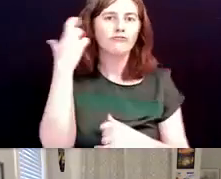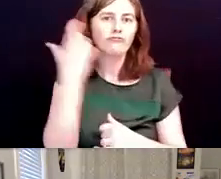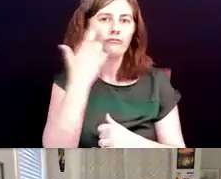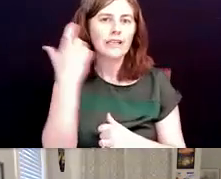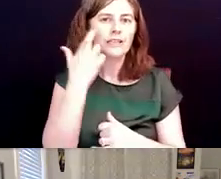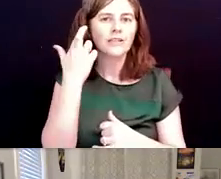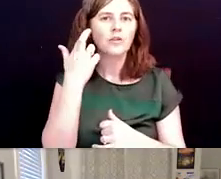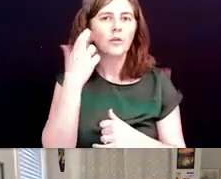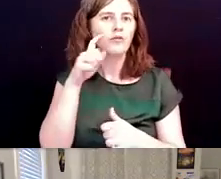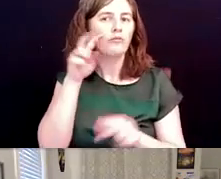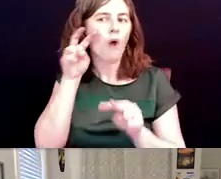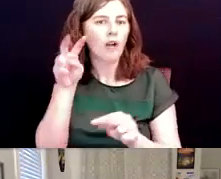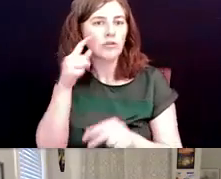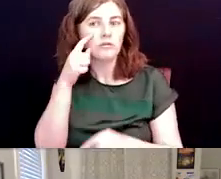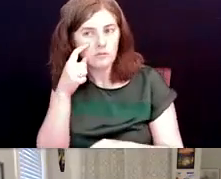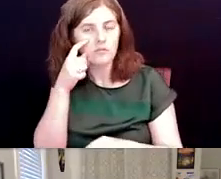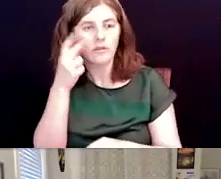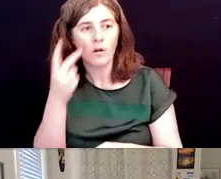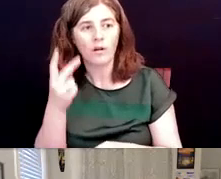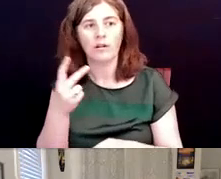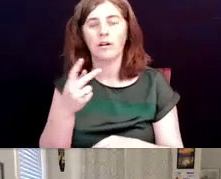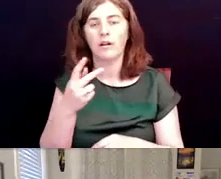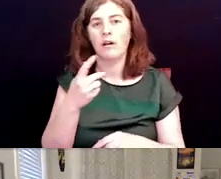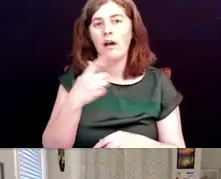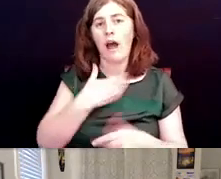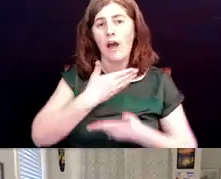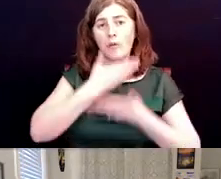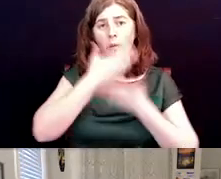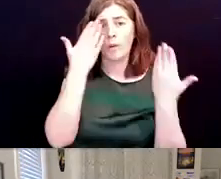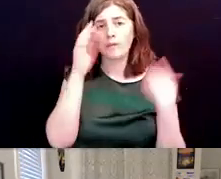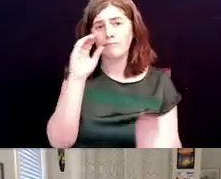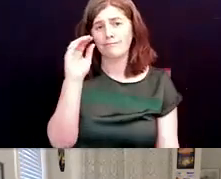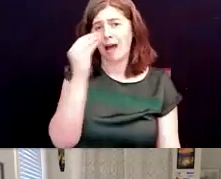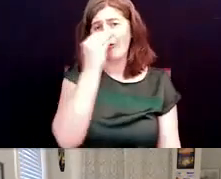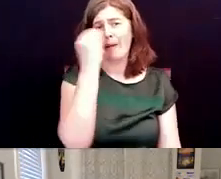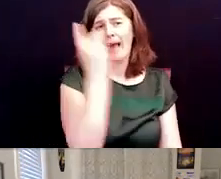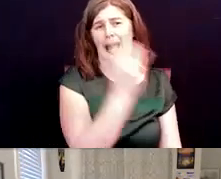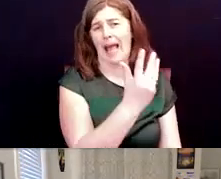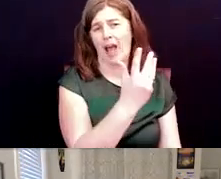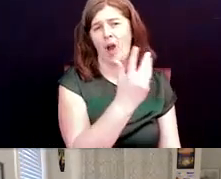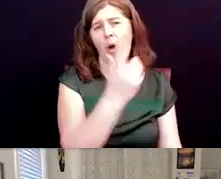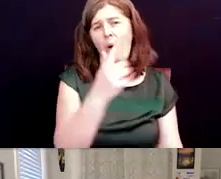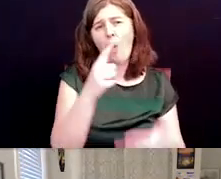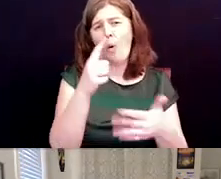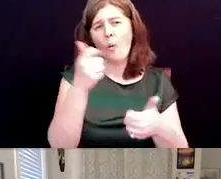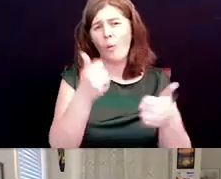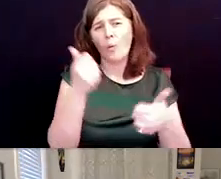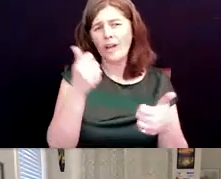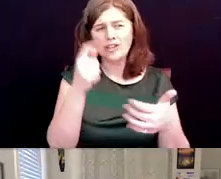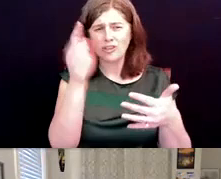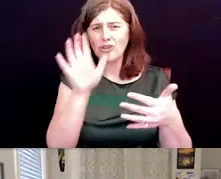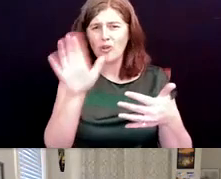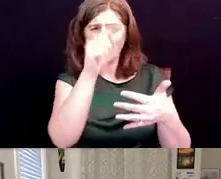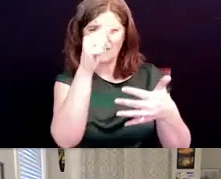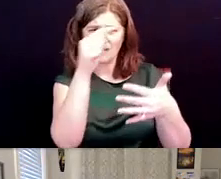an eye on. So I have zero interest what piece of the pie you hold. I think